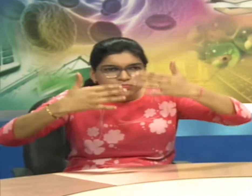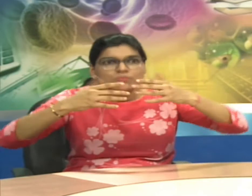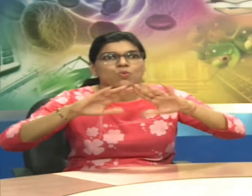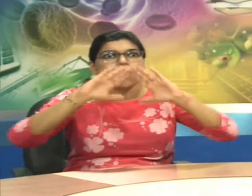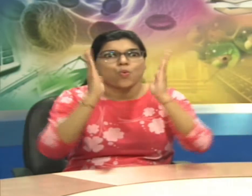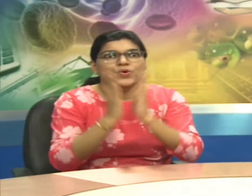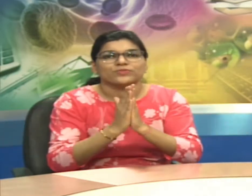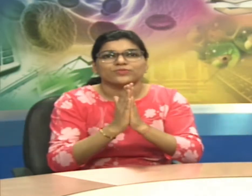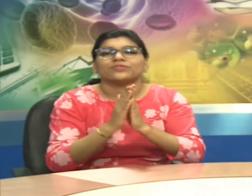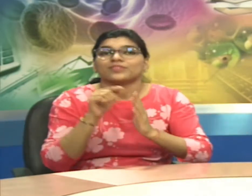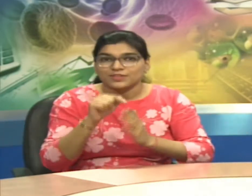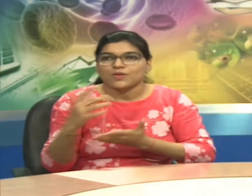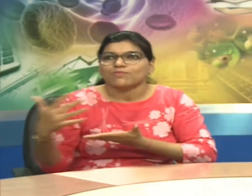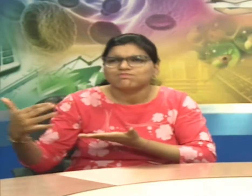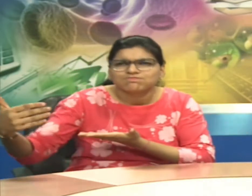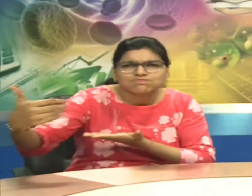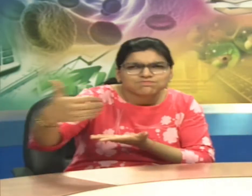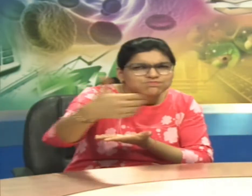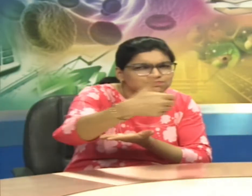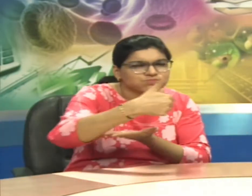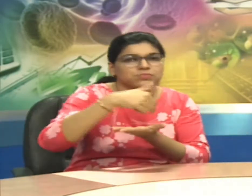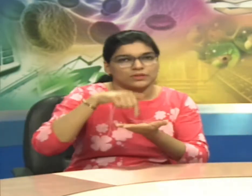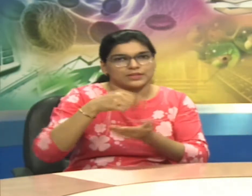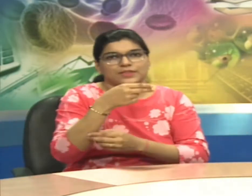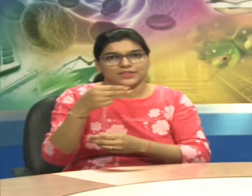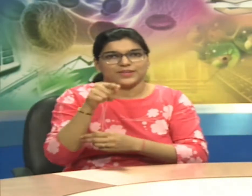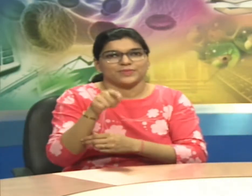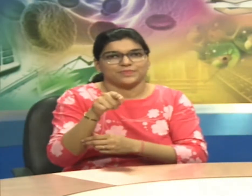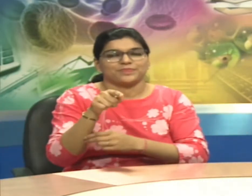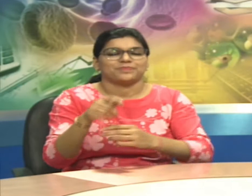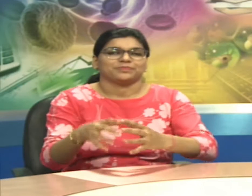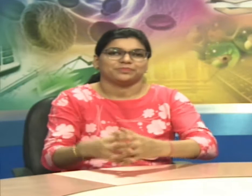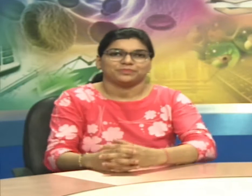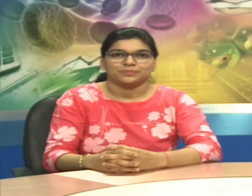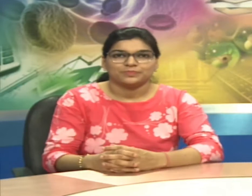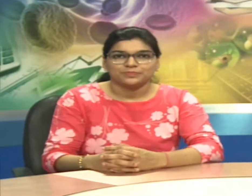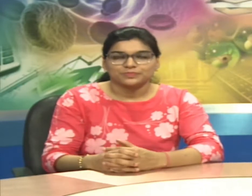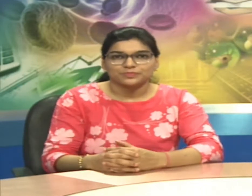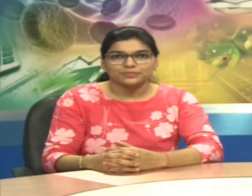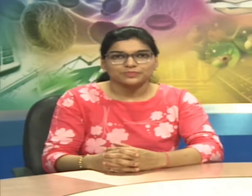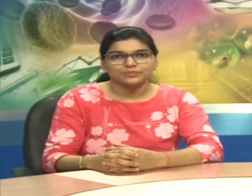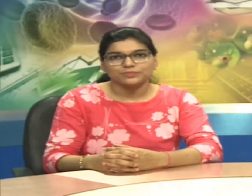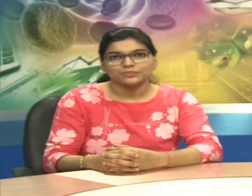How much they have earned total are calculated by RBI.